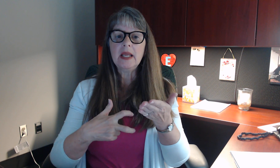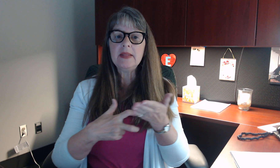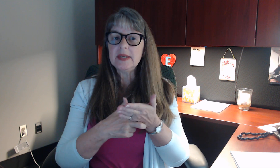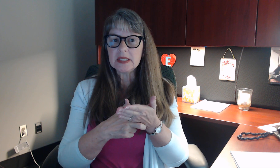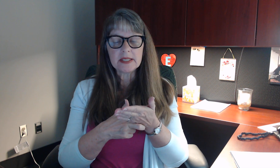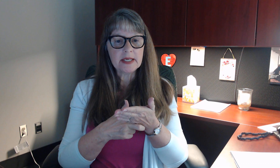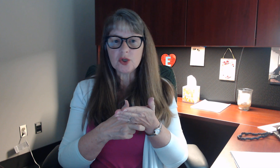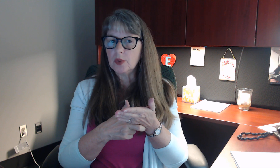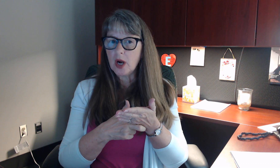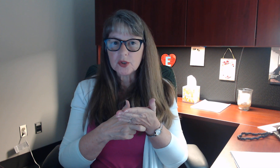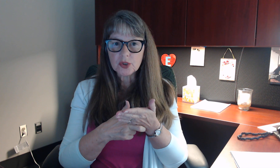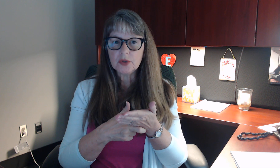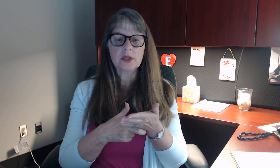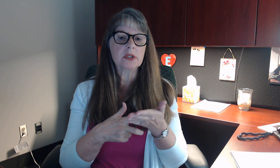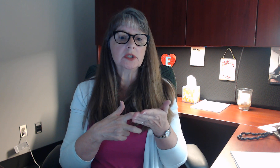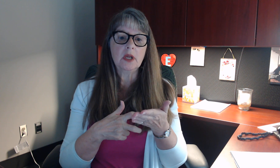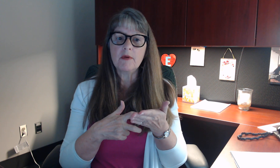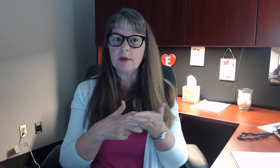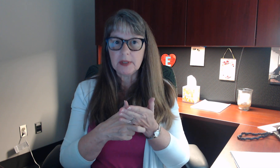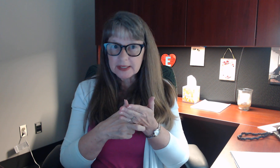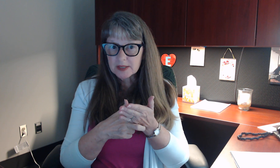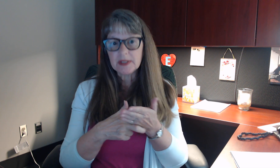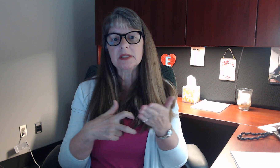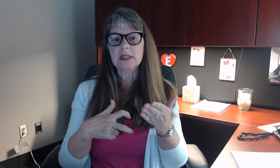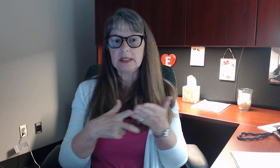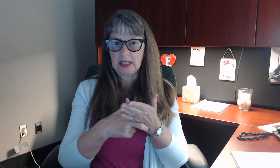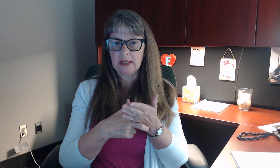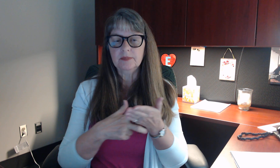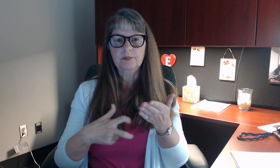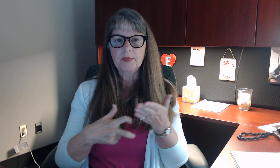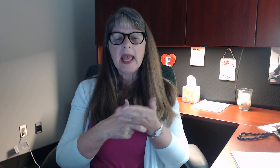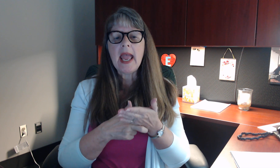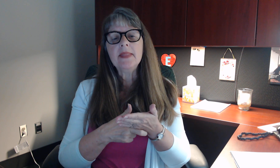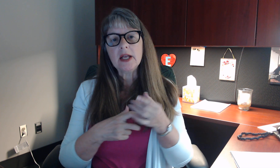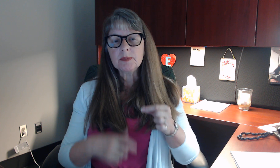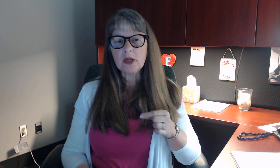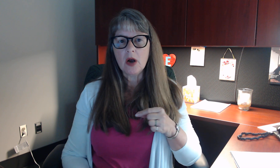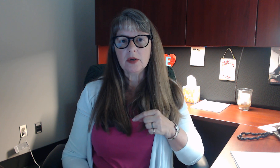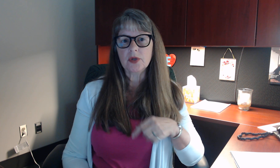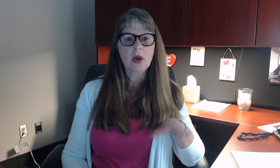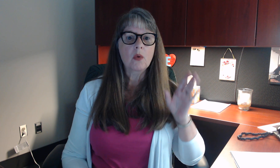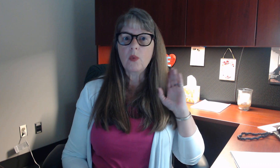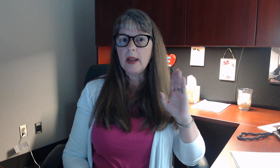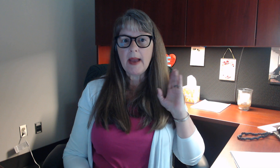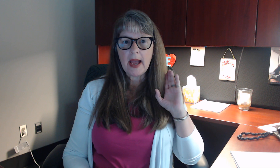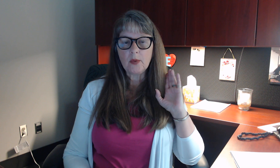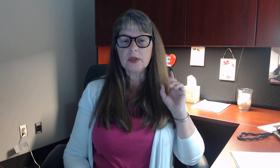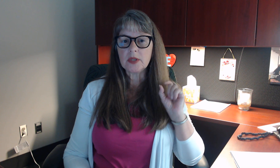This is a ticket to a concert. This is a ticket from the policeman. This is a ticket. And that's because way back when the sign